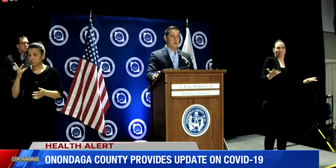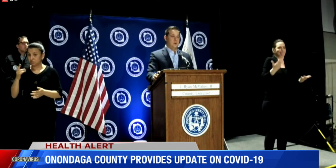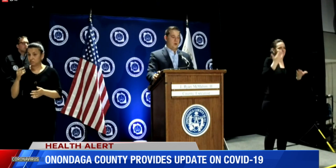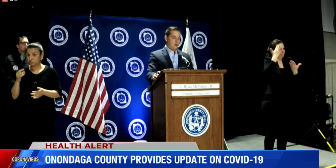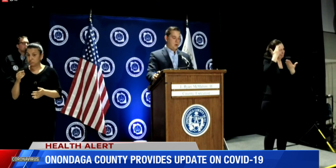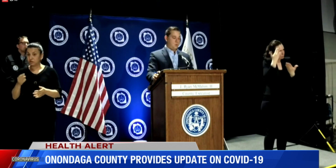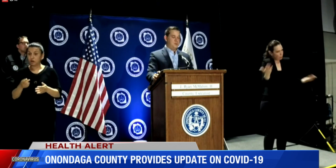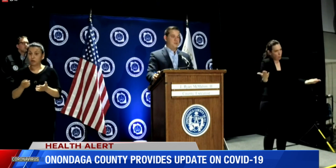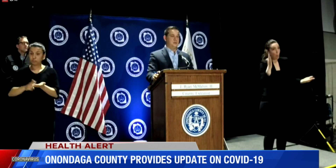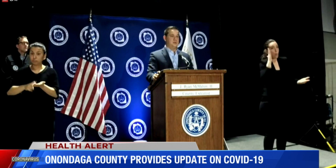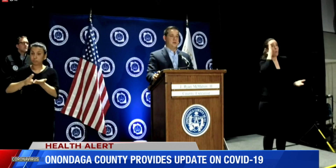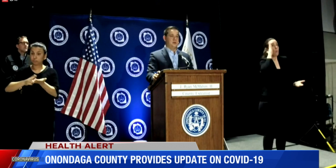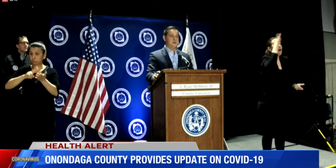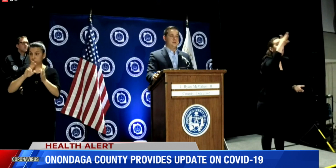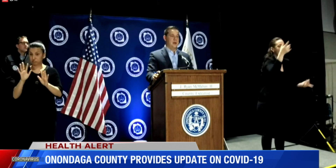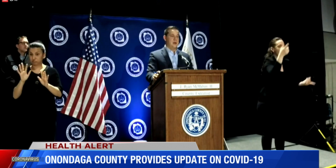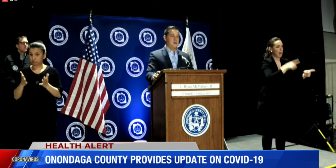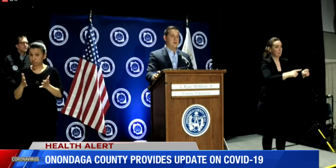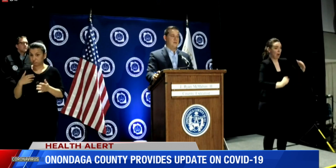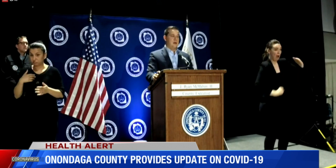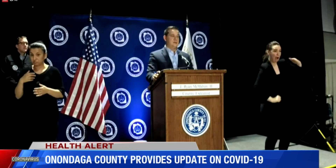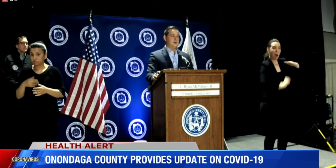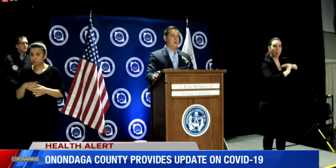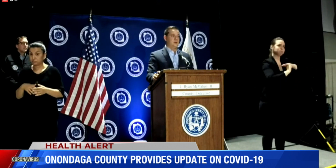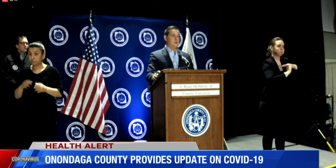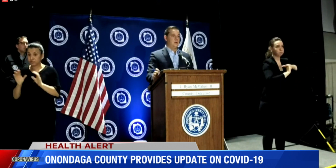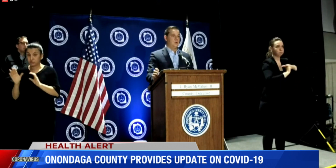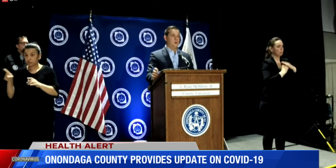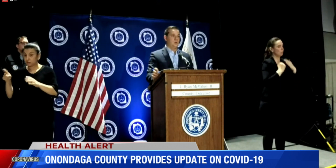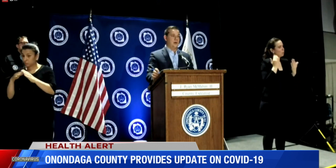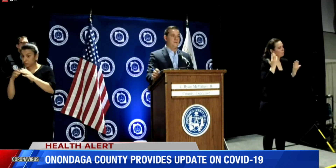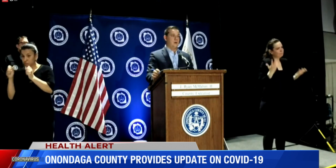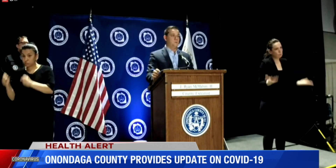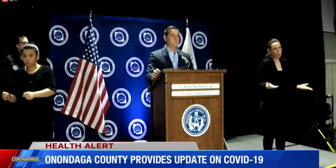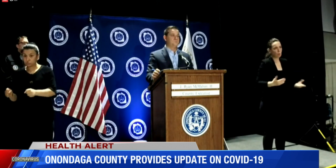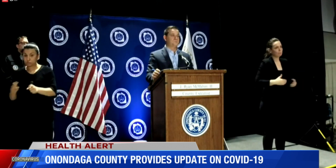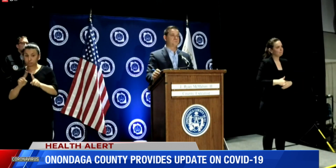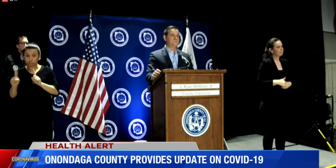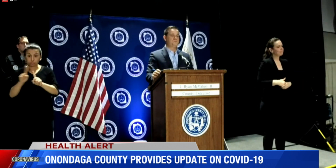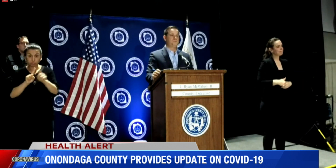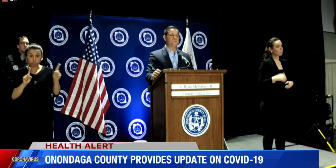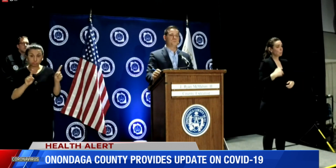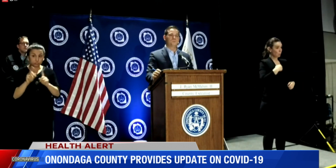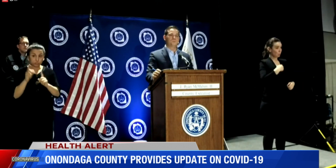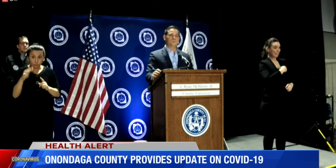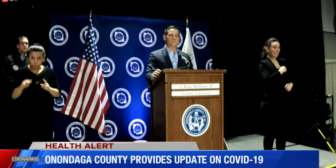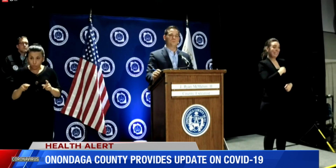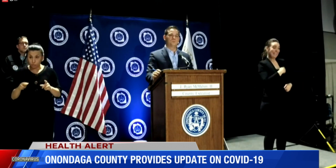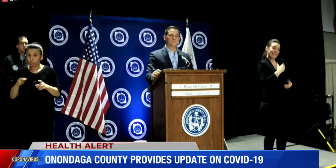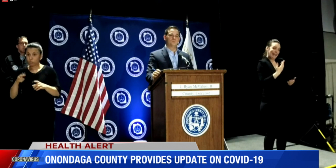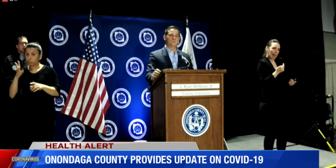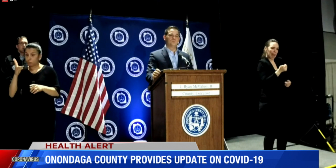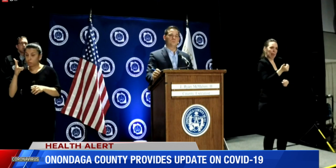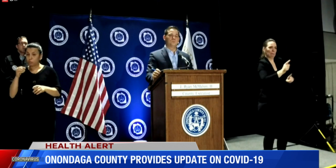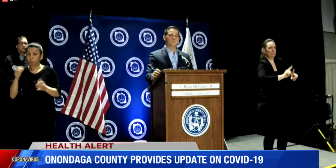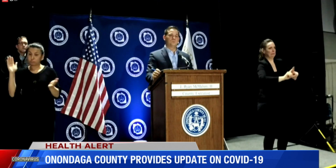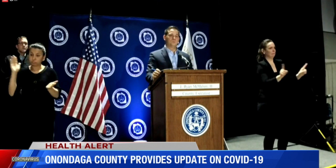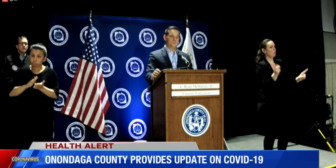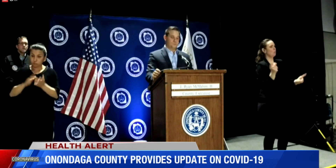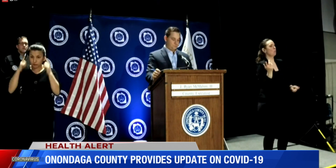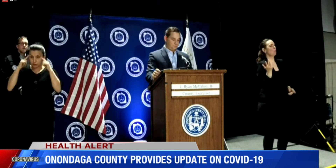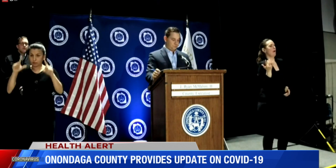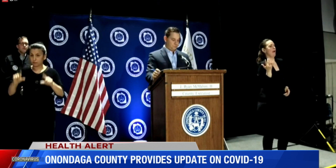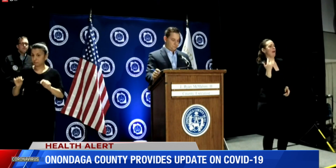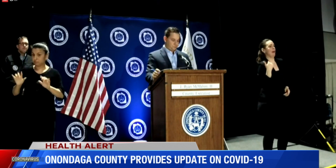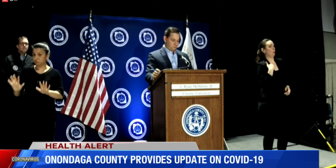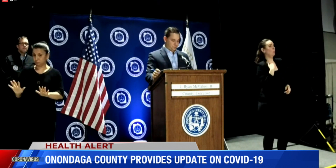to with the shelter and stay voluntary order we have out. I have a semi-deep data question that